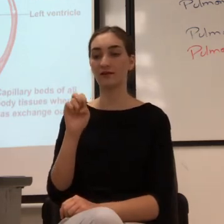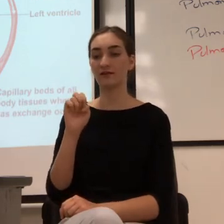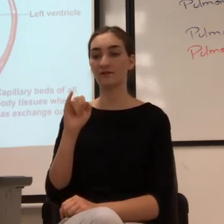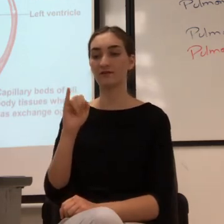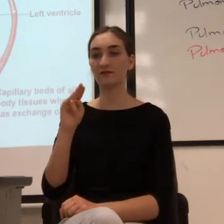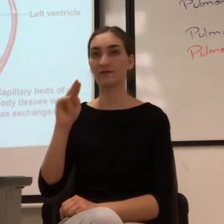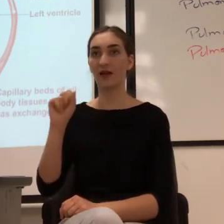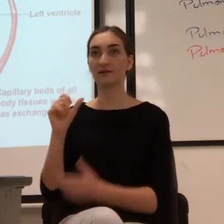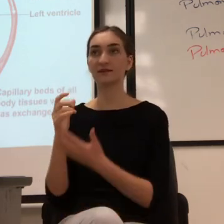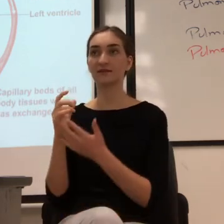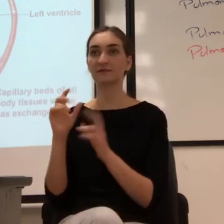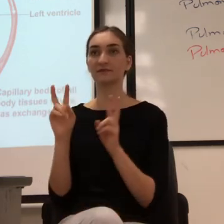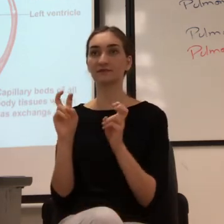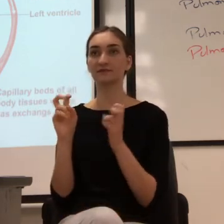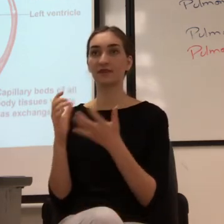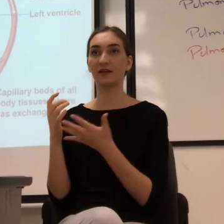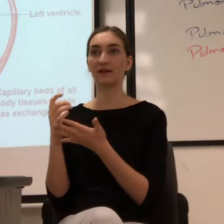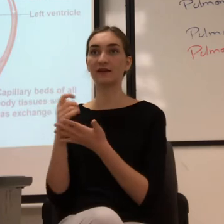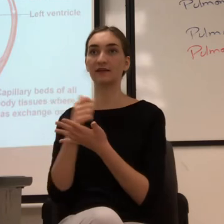freshly